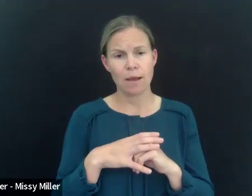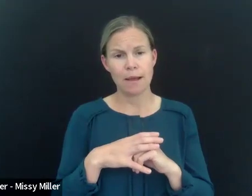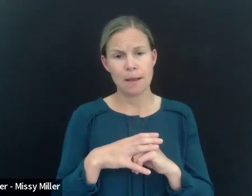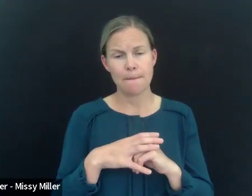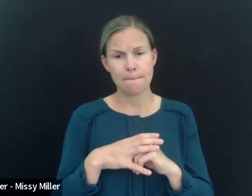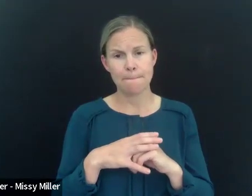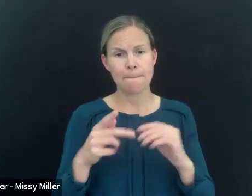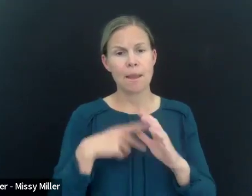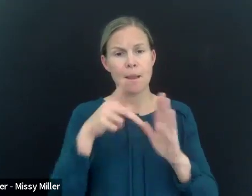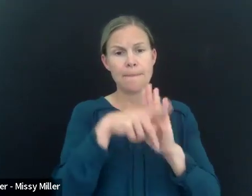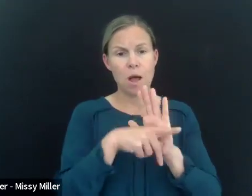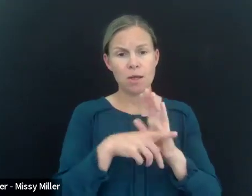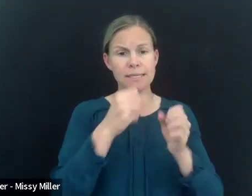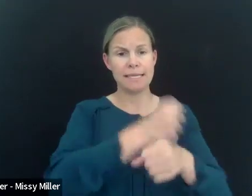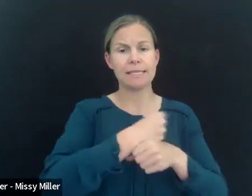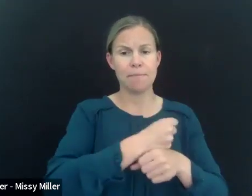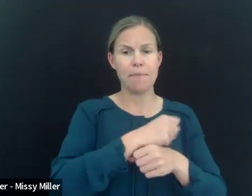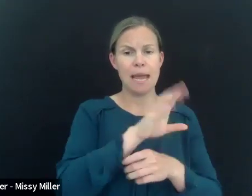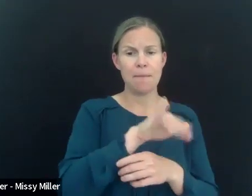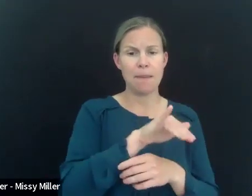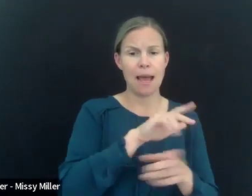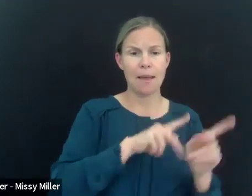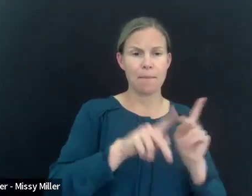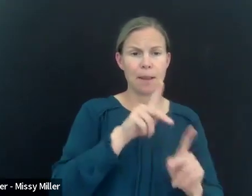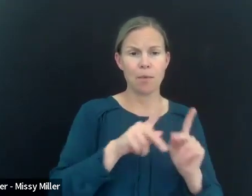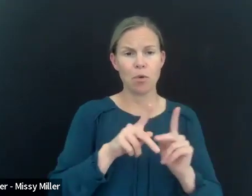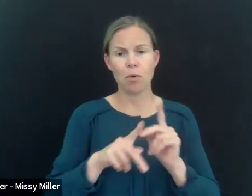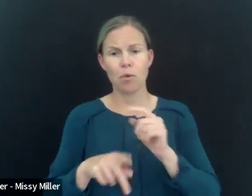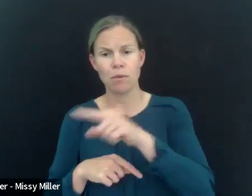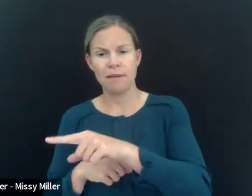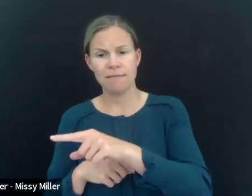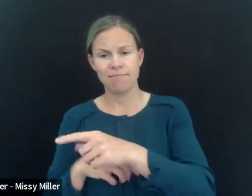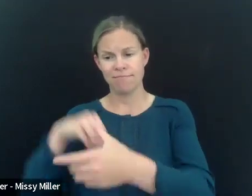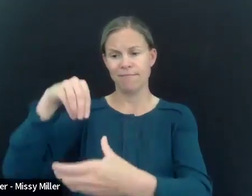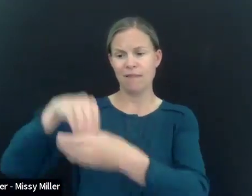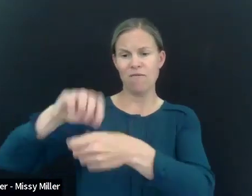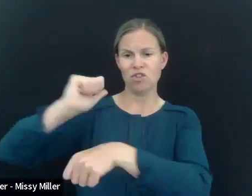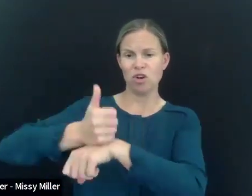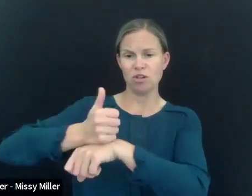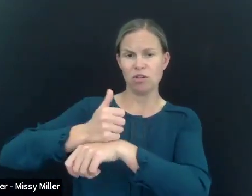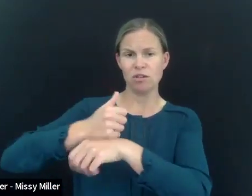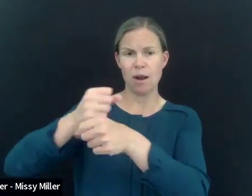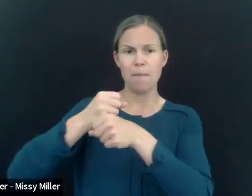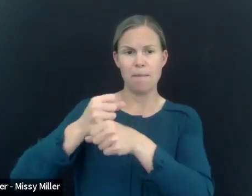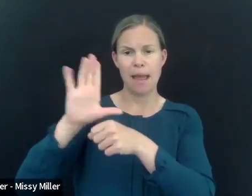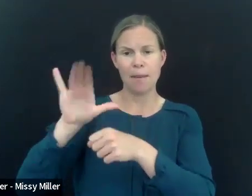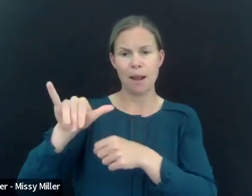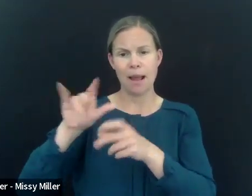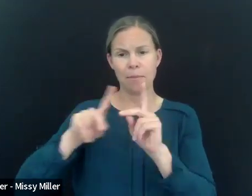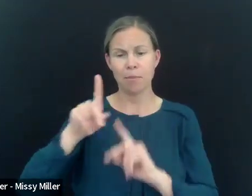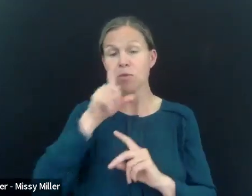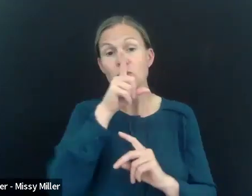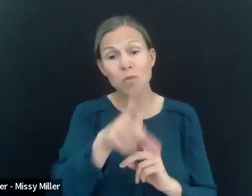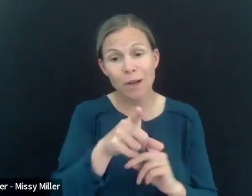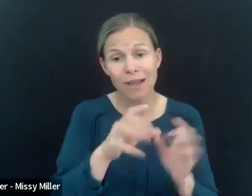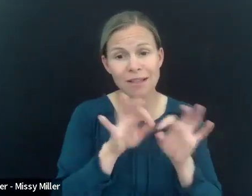by, made by people. Infrastructures, institutions are made up of people. So it matters who are there, because those are the people who make policies